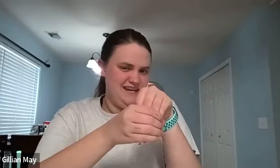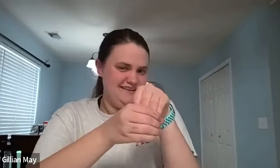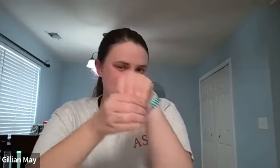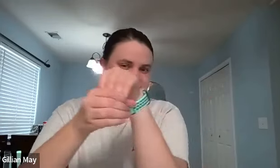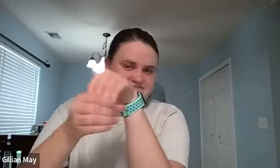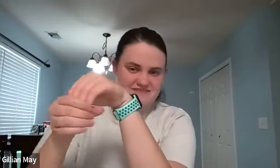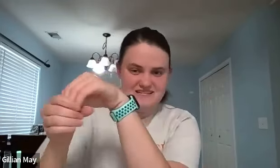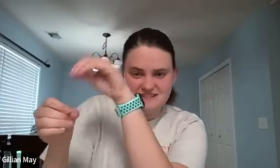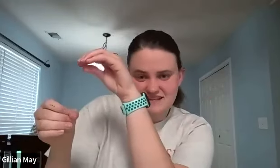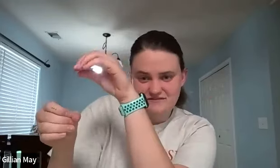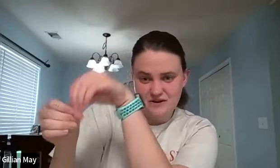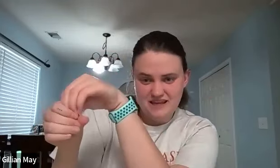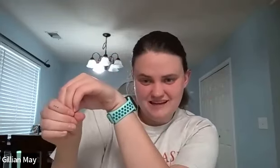in, this is the sign for in,